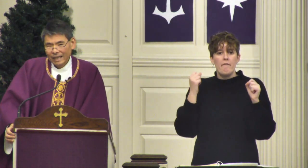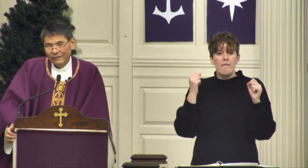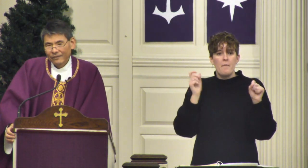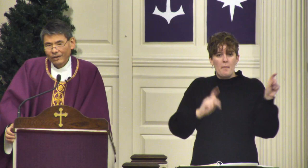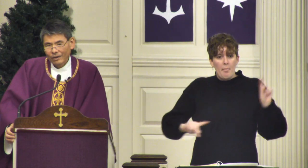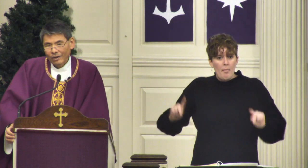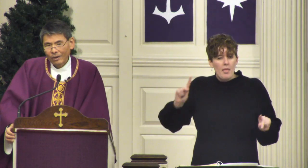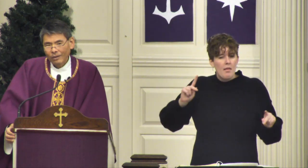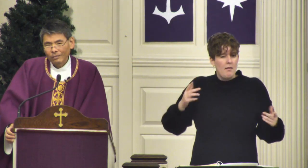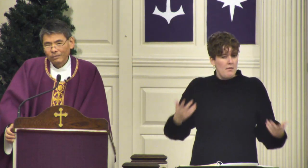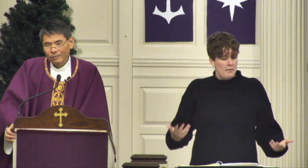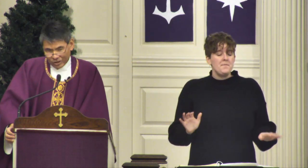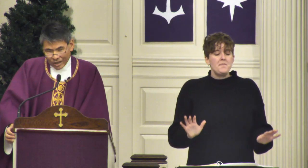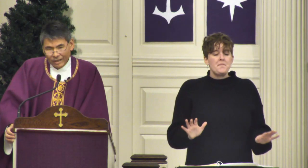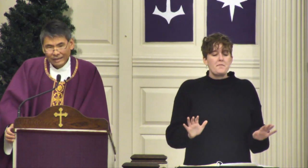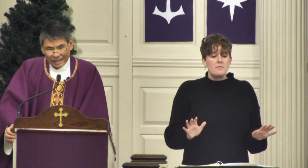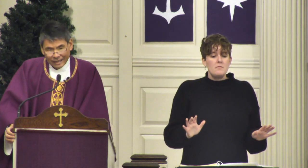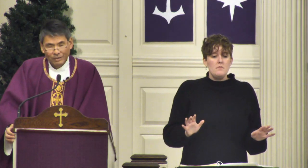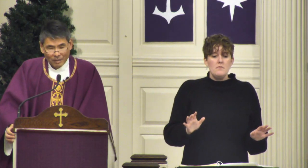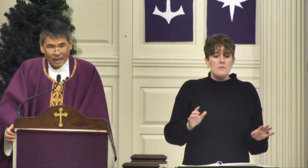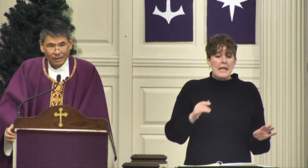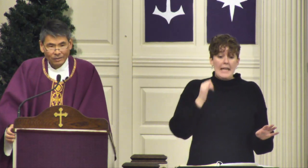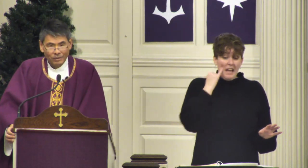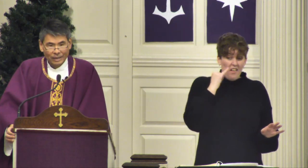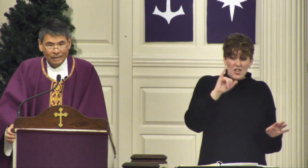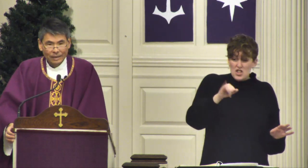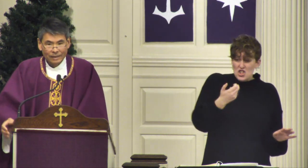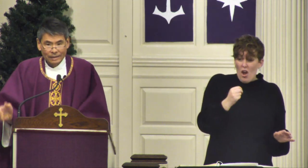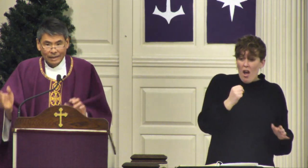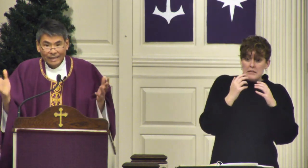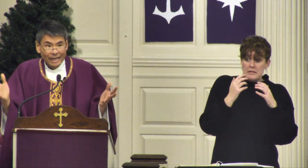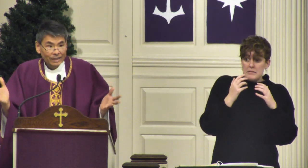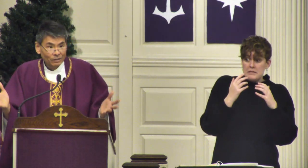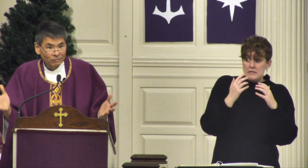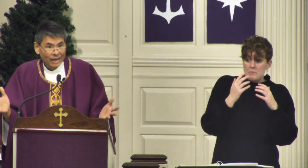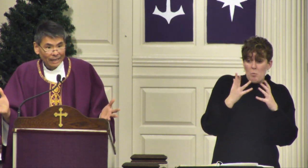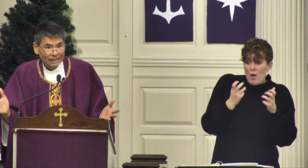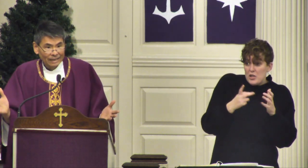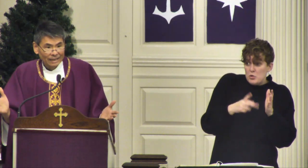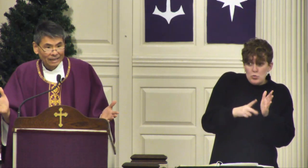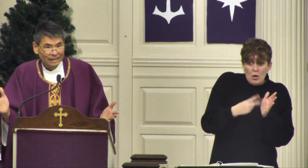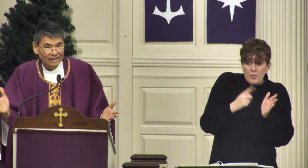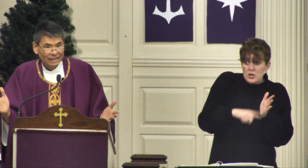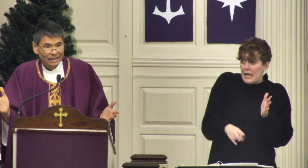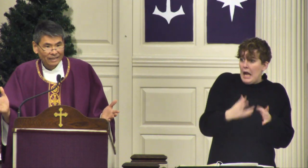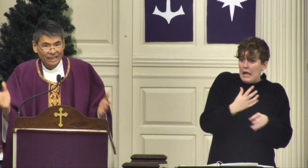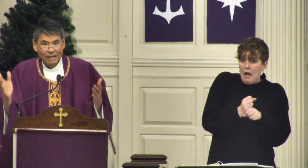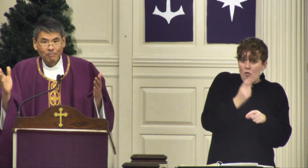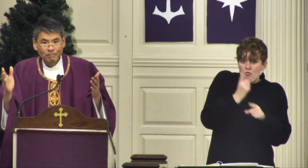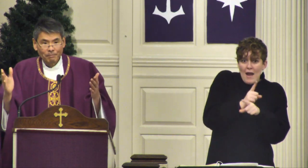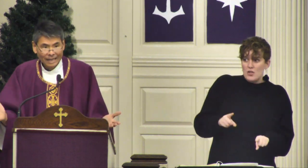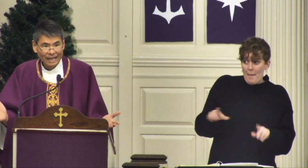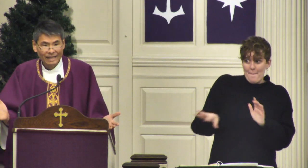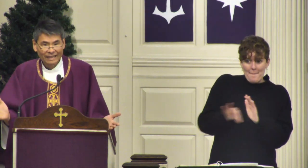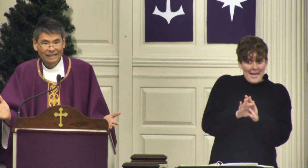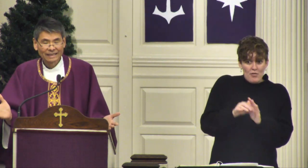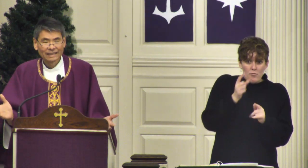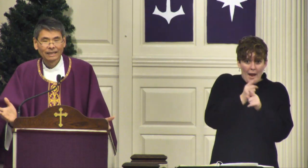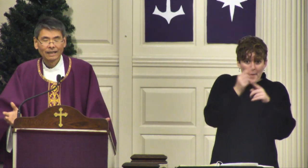If all John cared about was, did I get the answer right? Did I pick the right